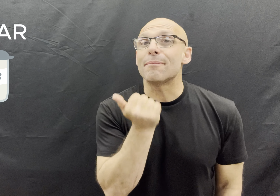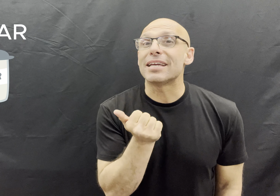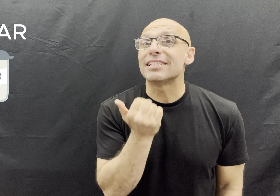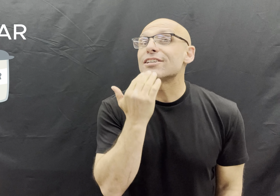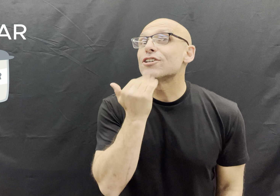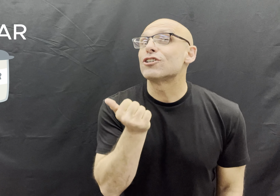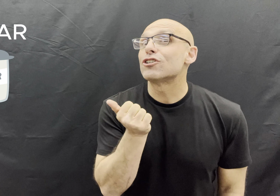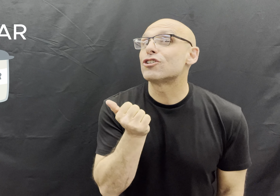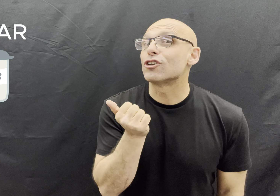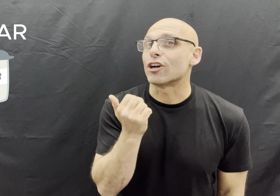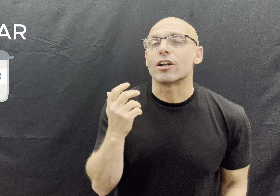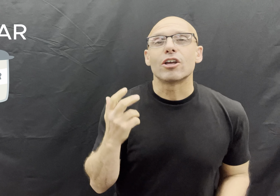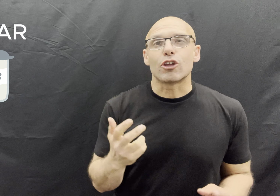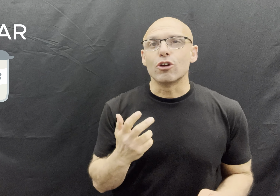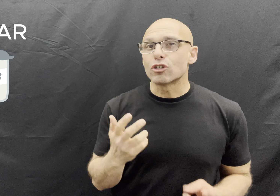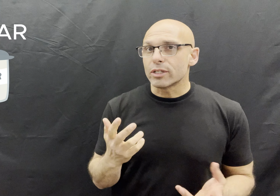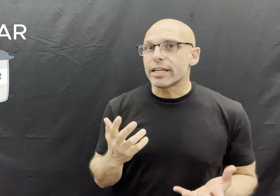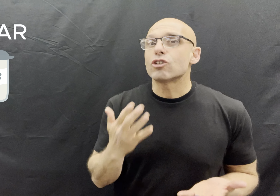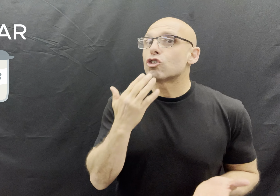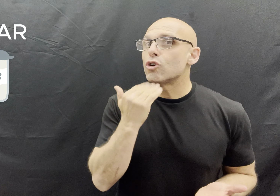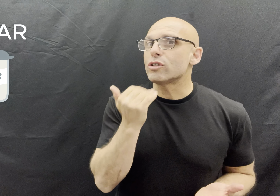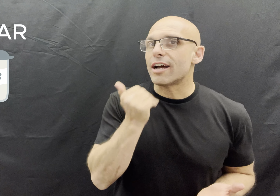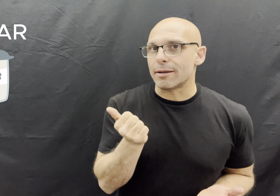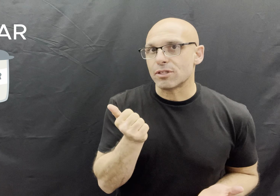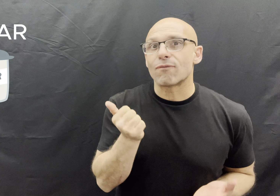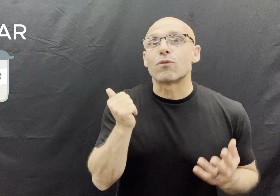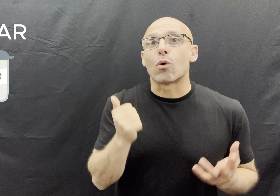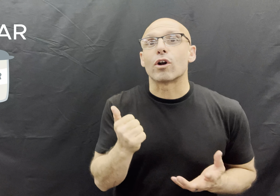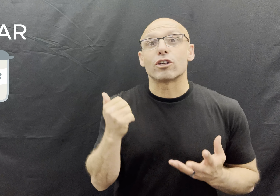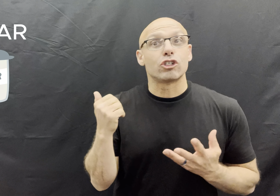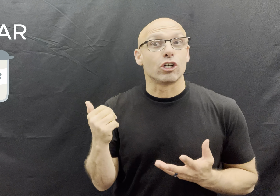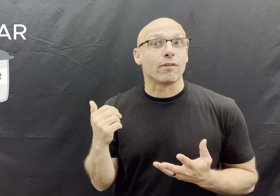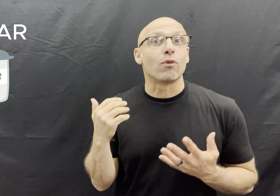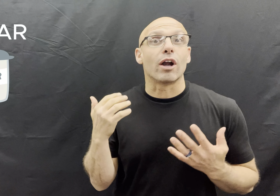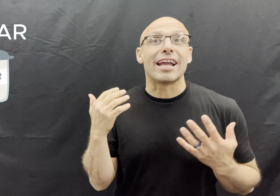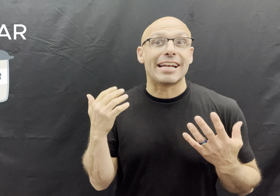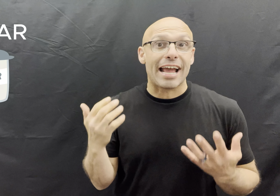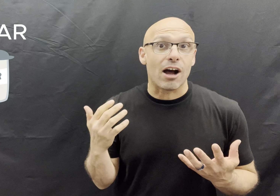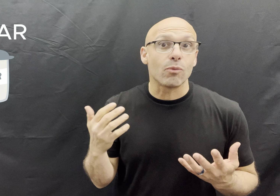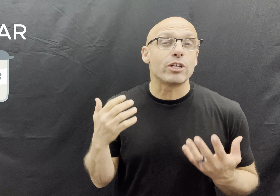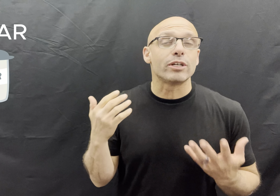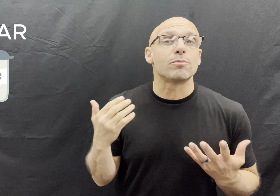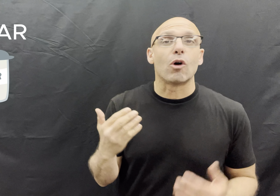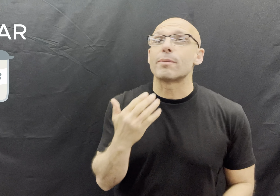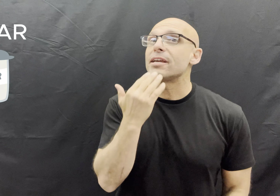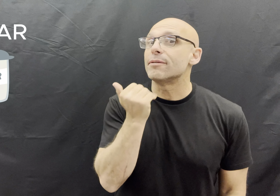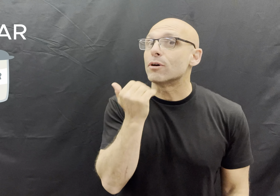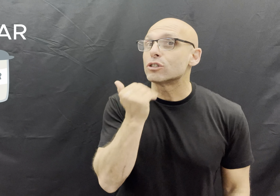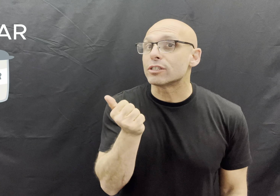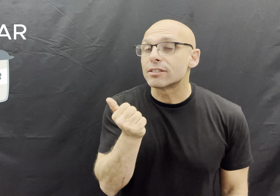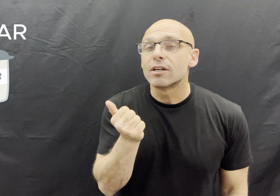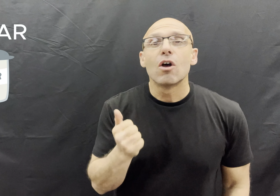means sugar. Usually 2 times for sugar. For a noun, we do a small repeated motion. For